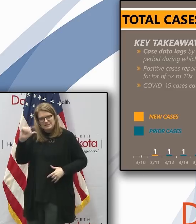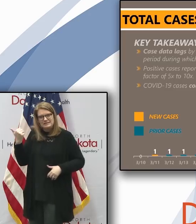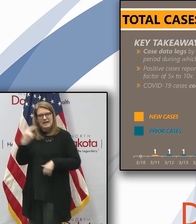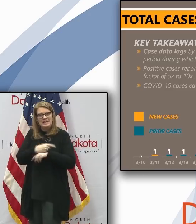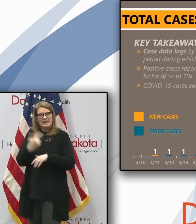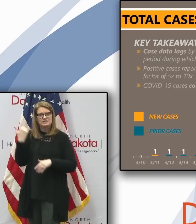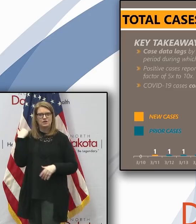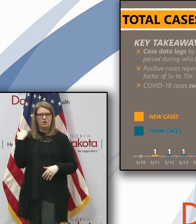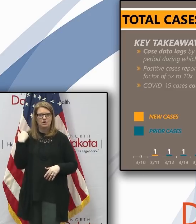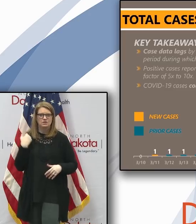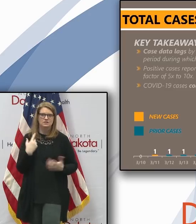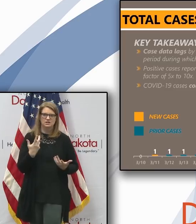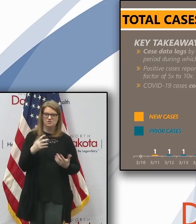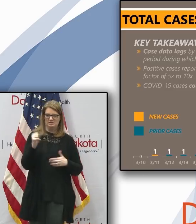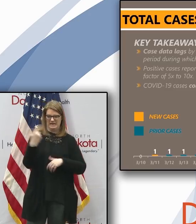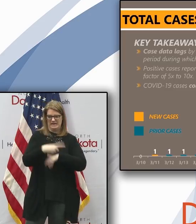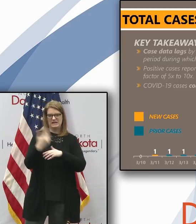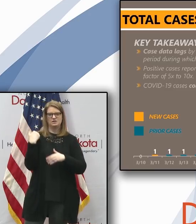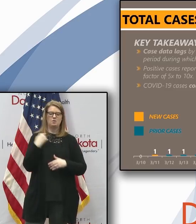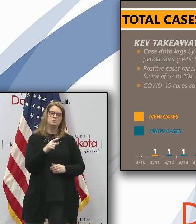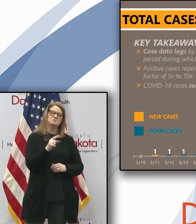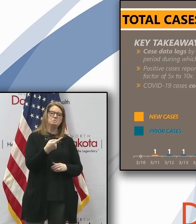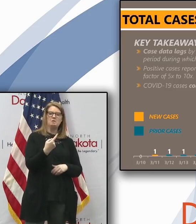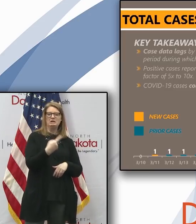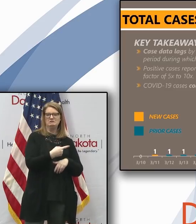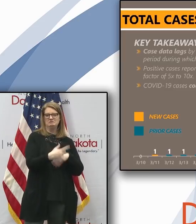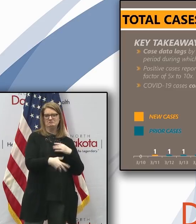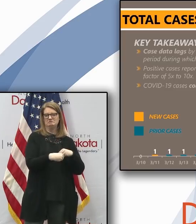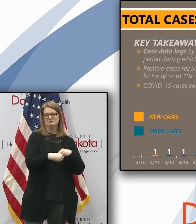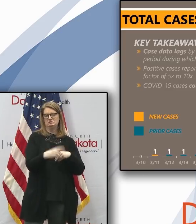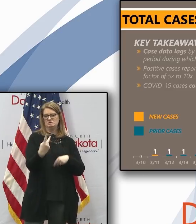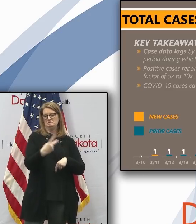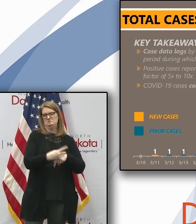at numbers like 1 and 2 a day. The second way that this